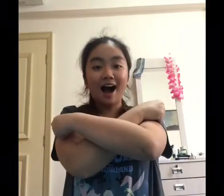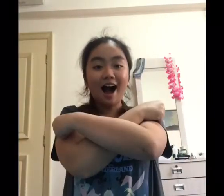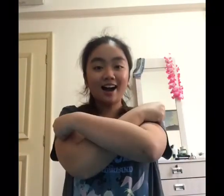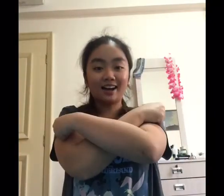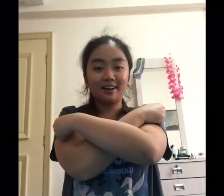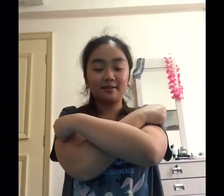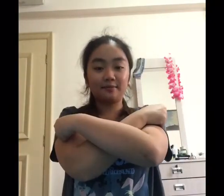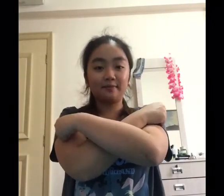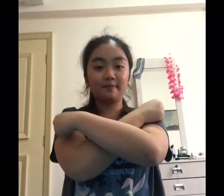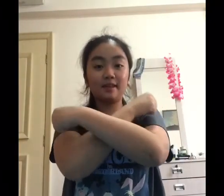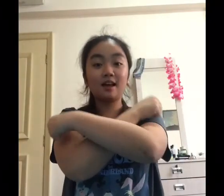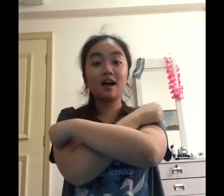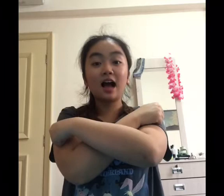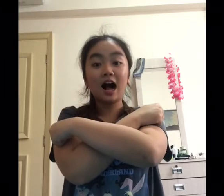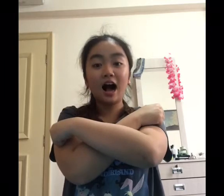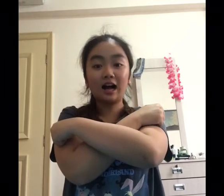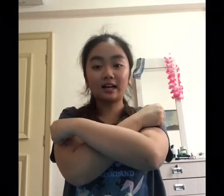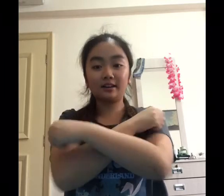Hug, hug.